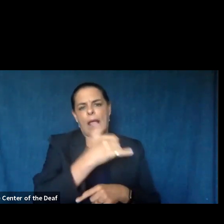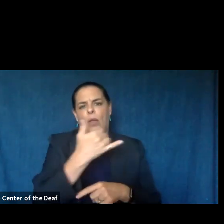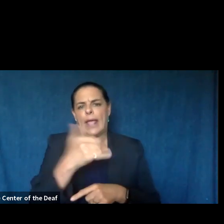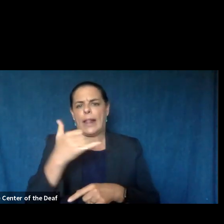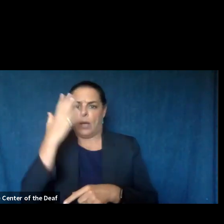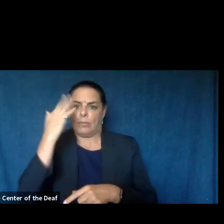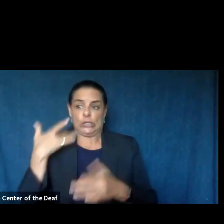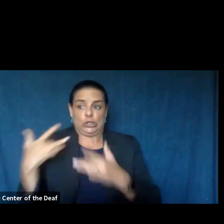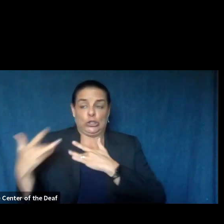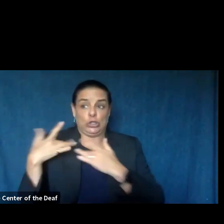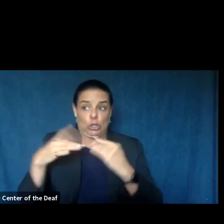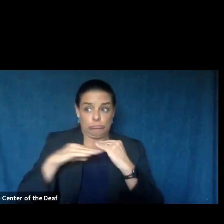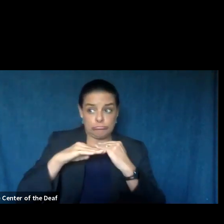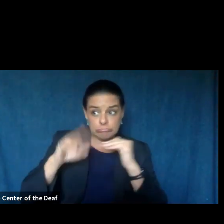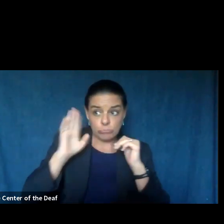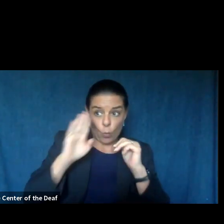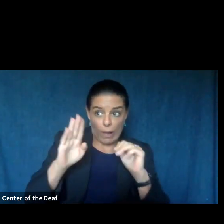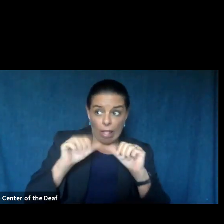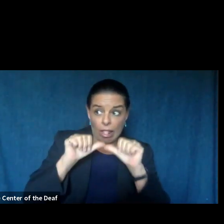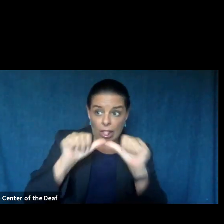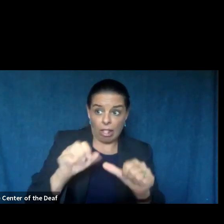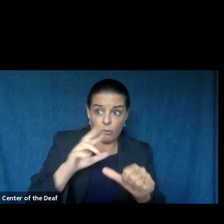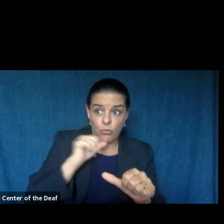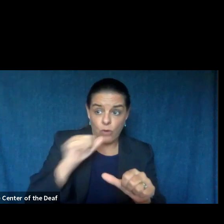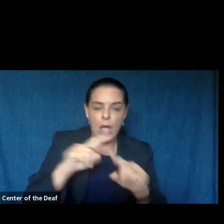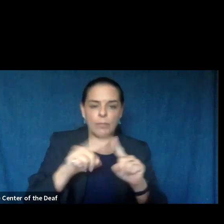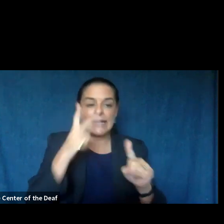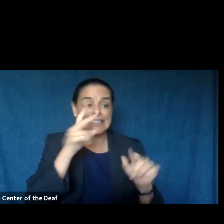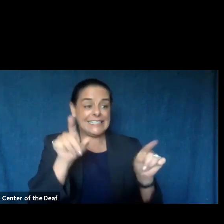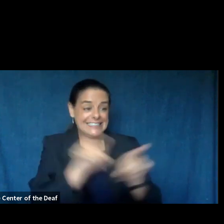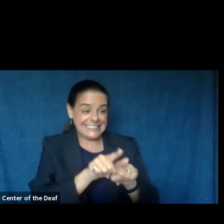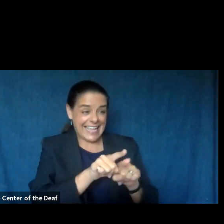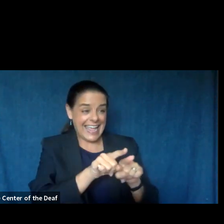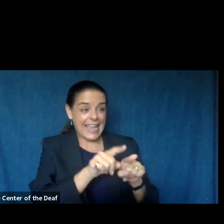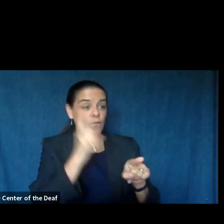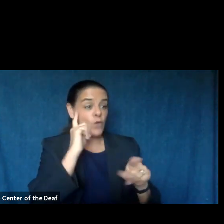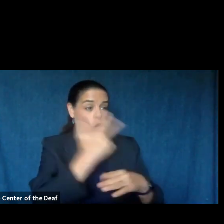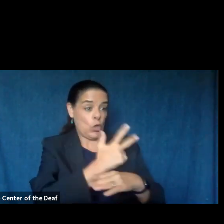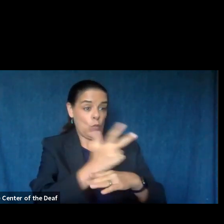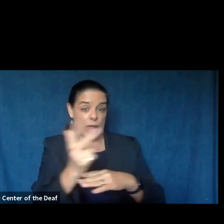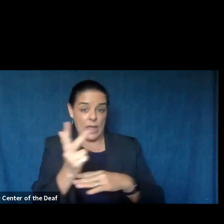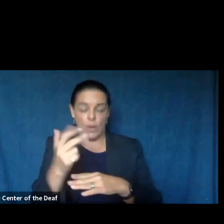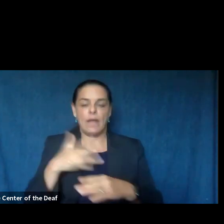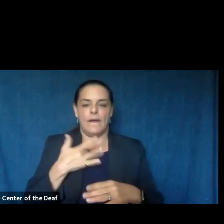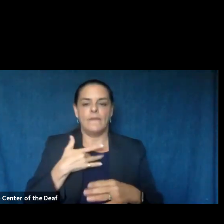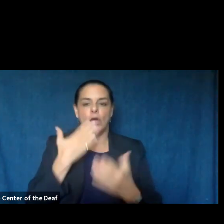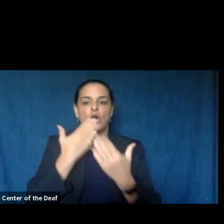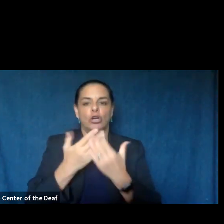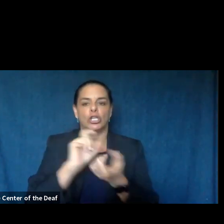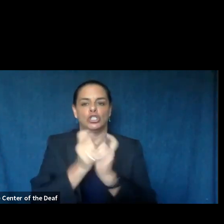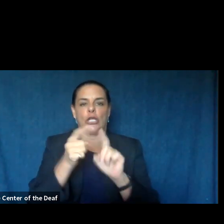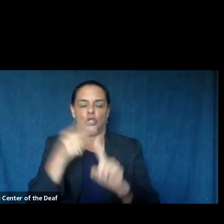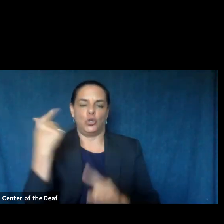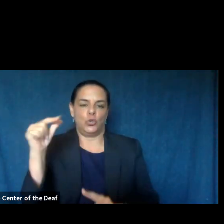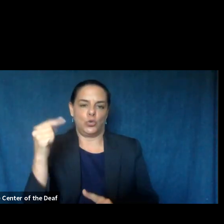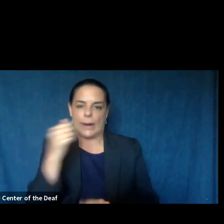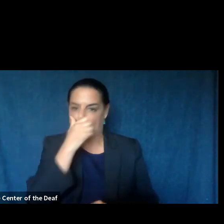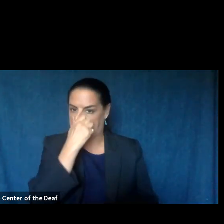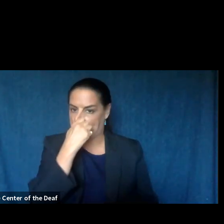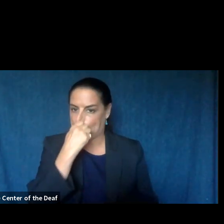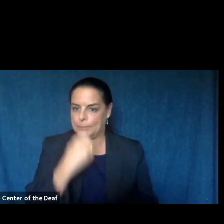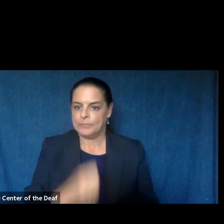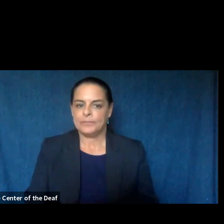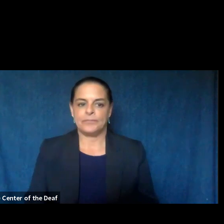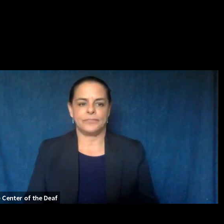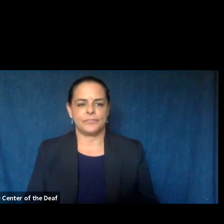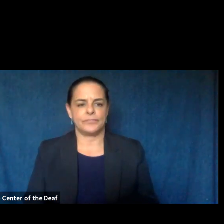issues, as we mentioned last week. But seeing that same trend for 3 weeks, we felt good about making that a green right now, seeing things are moving in the right